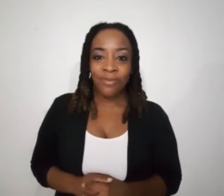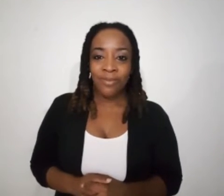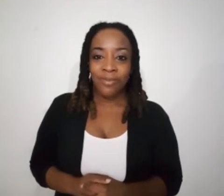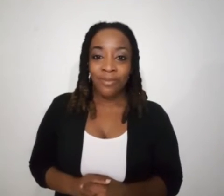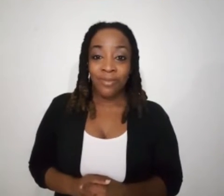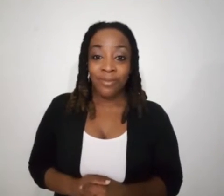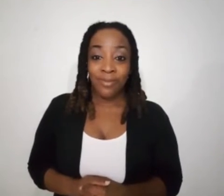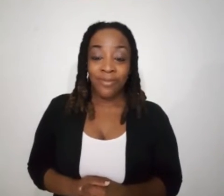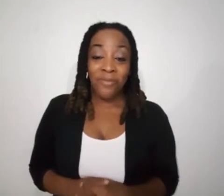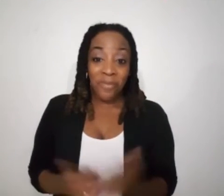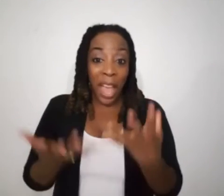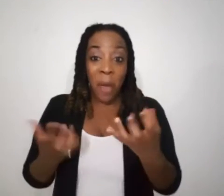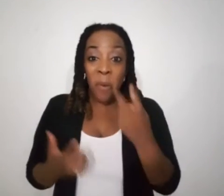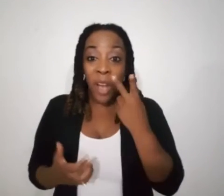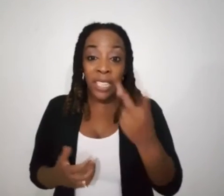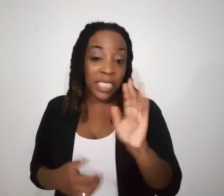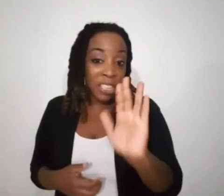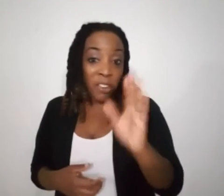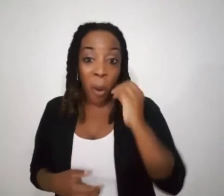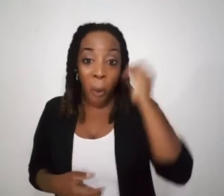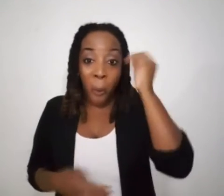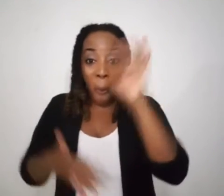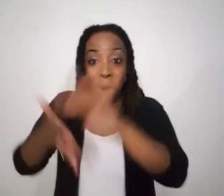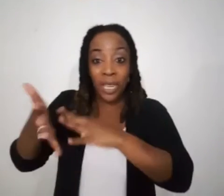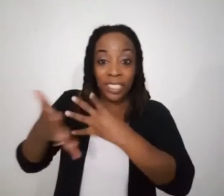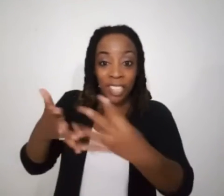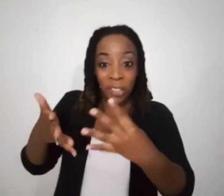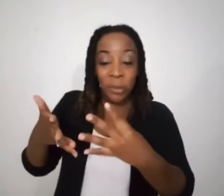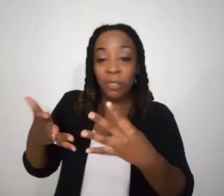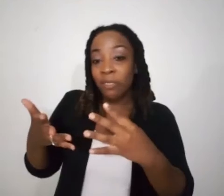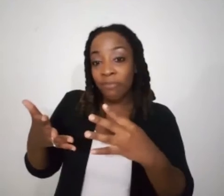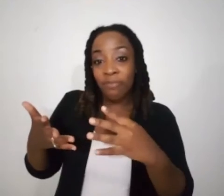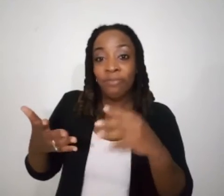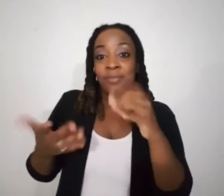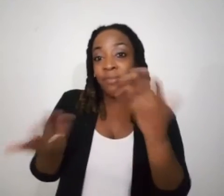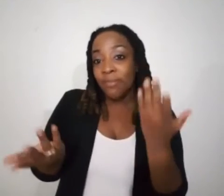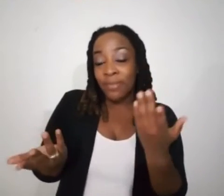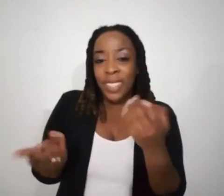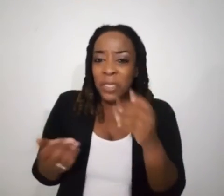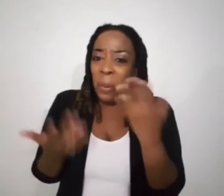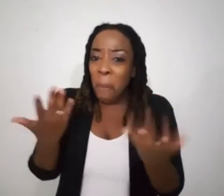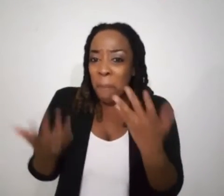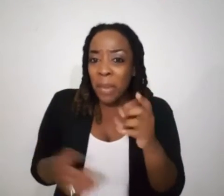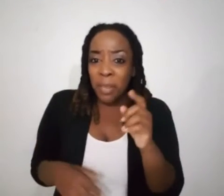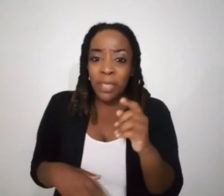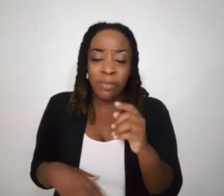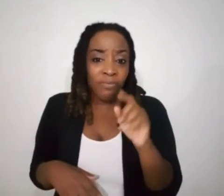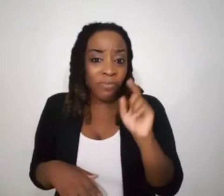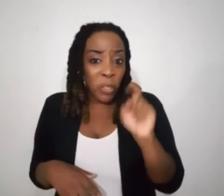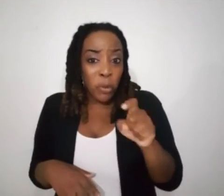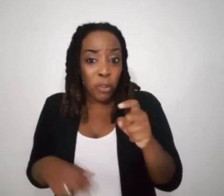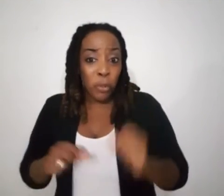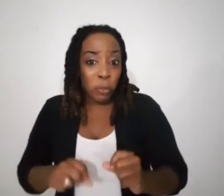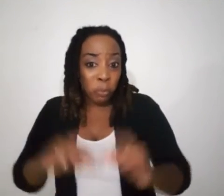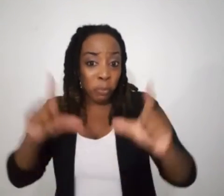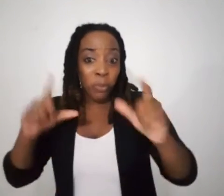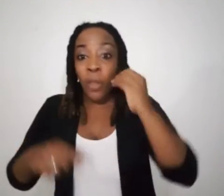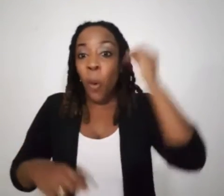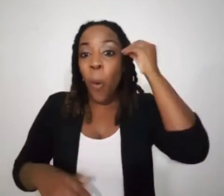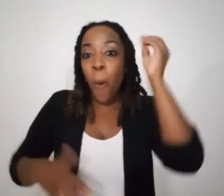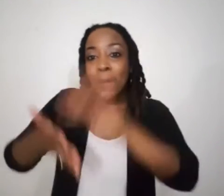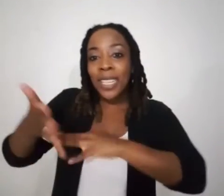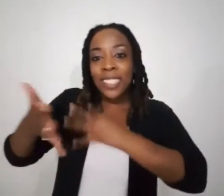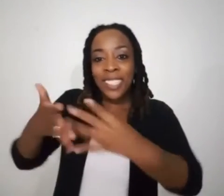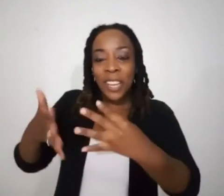done, because I'm sure others would learn from them. So maybe you should begin posting some home schedules and tell us how those